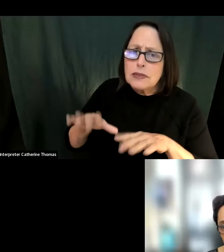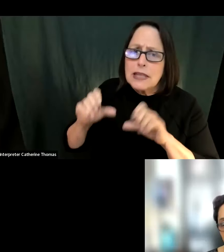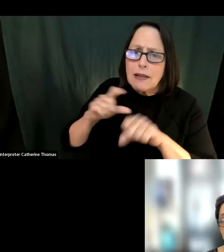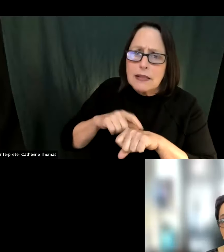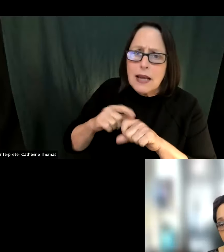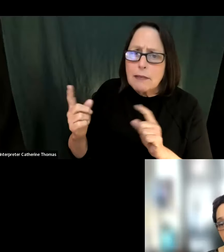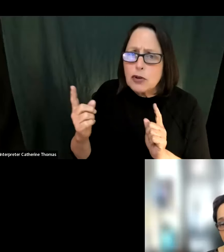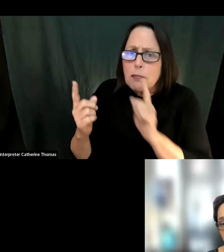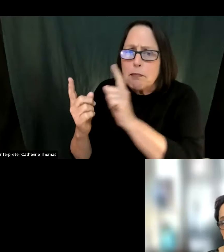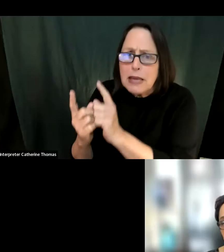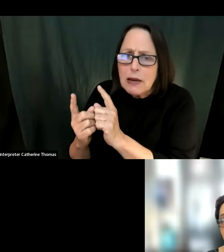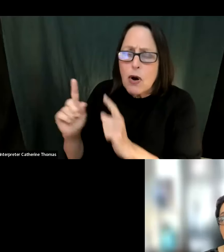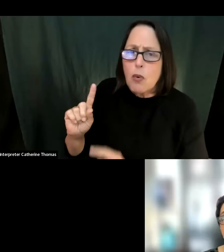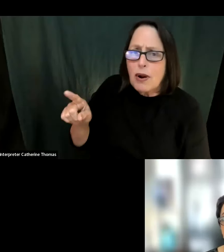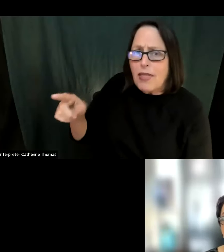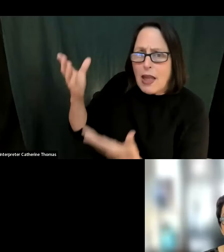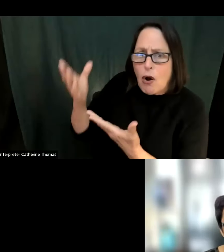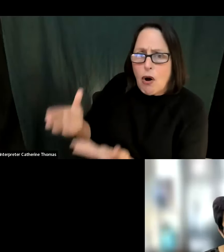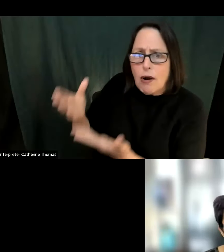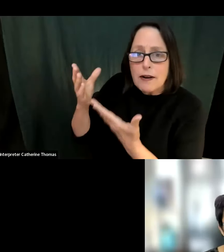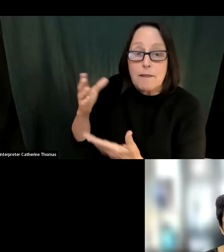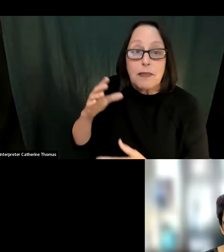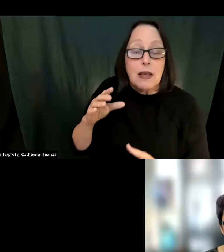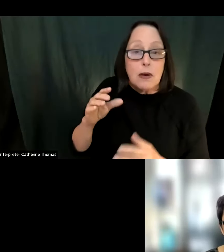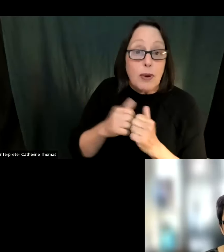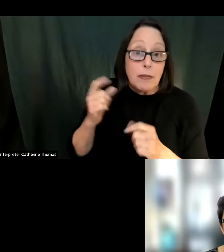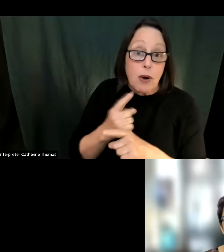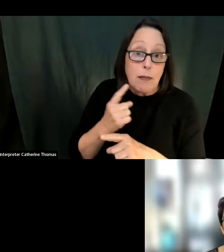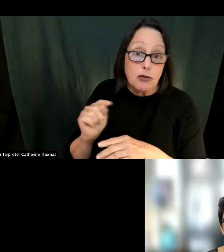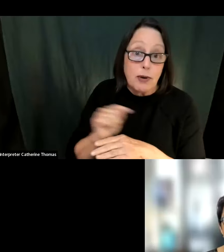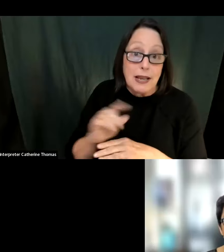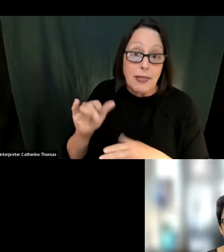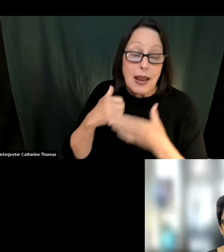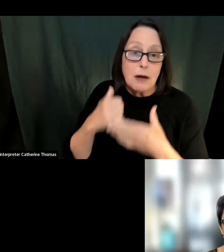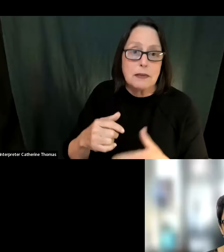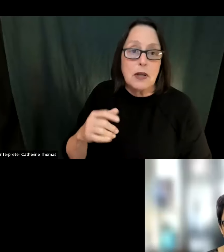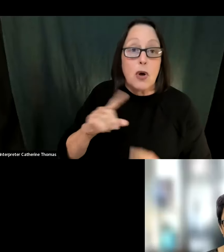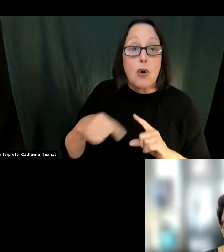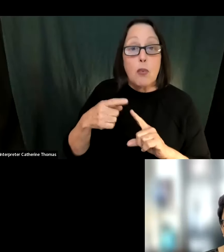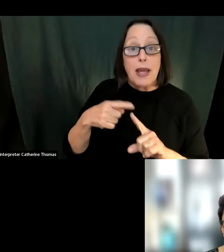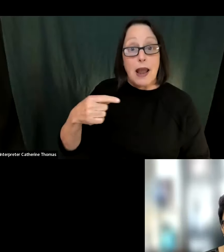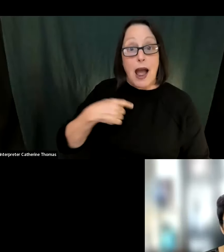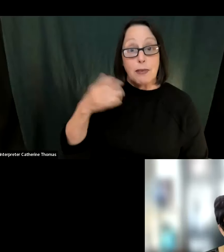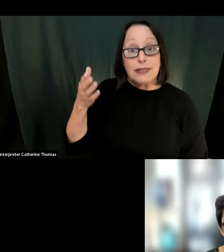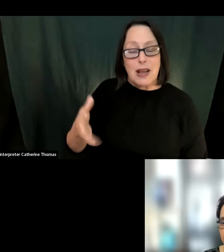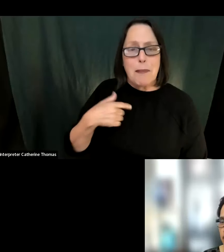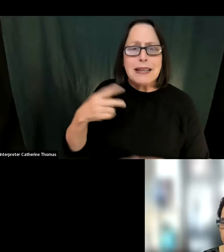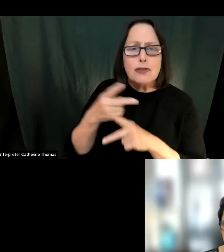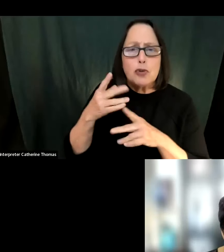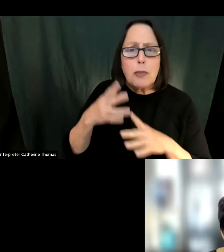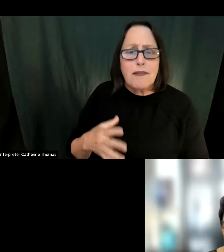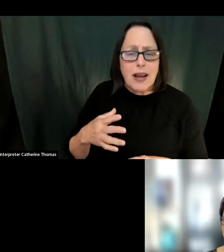to do with proper training. And I do want to say, when I'm there, I have my supervisor supporting me in real time. And that makes